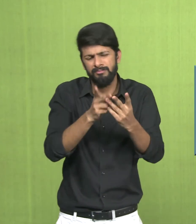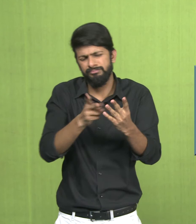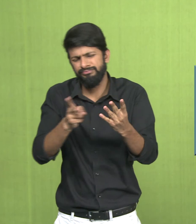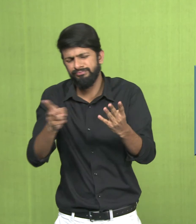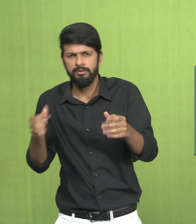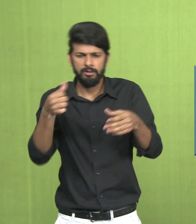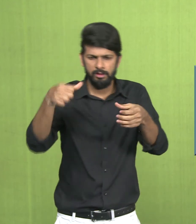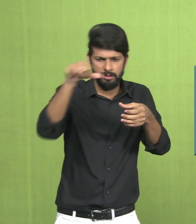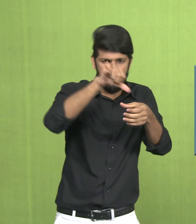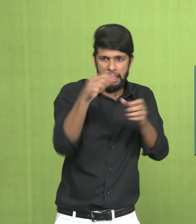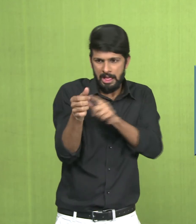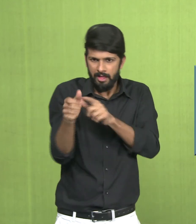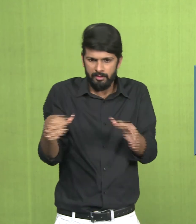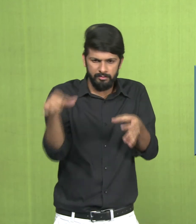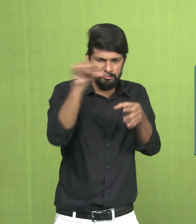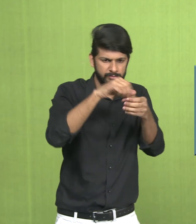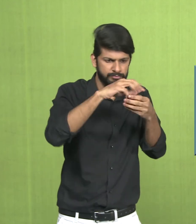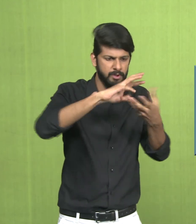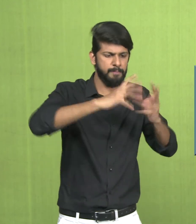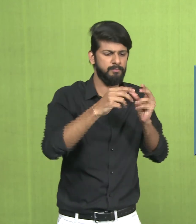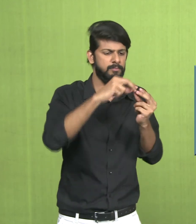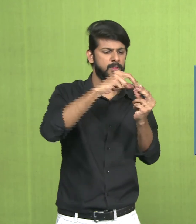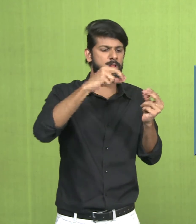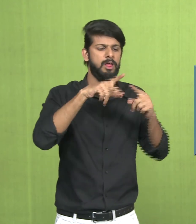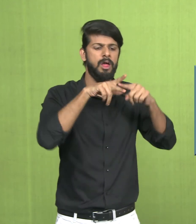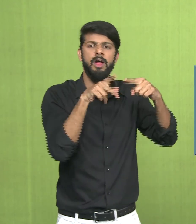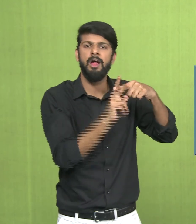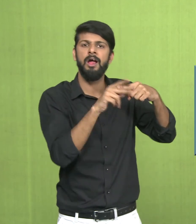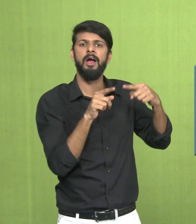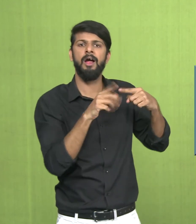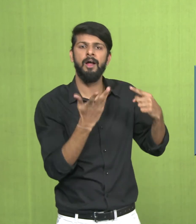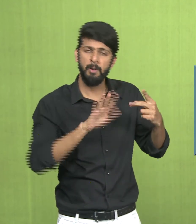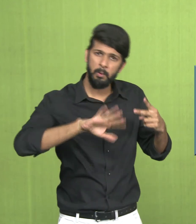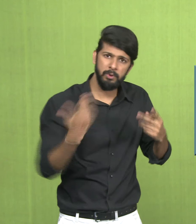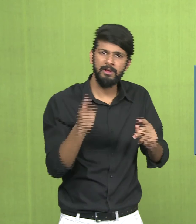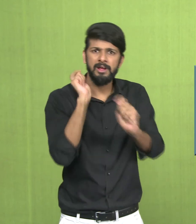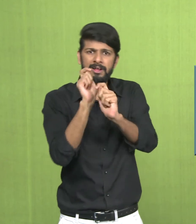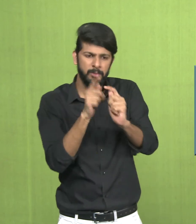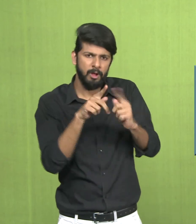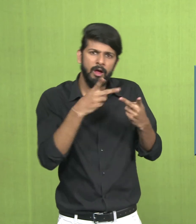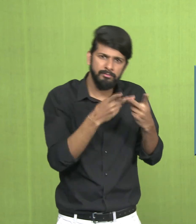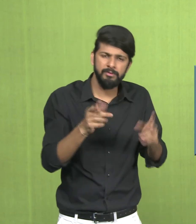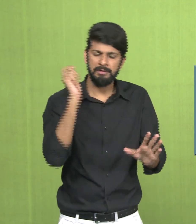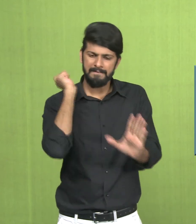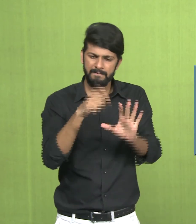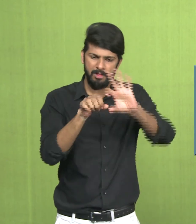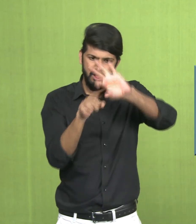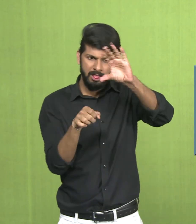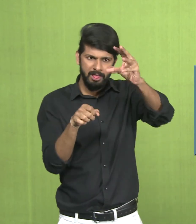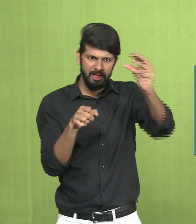make sculptures out of it, you could also use the liquid metal form and devise screws